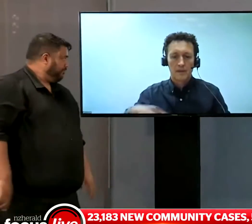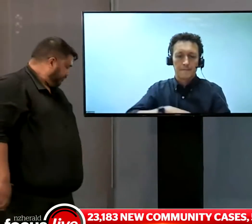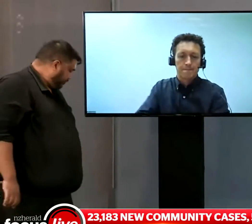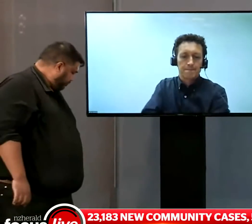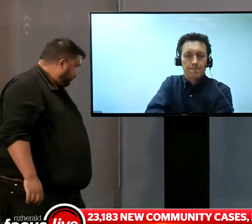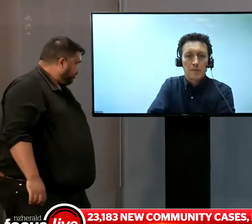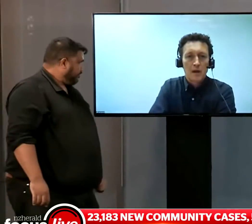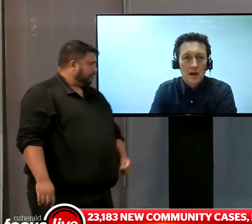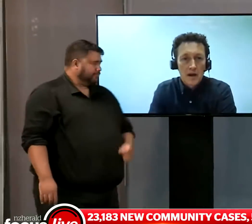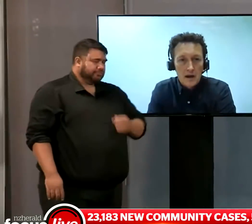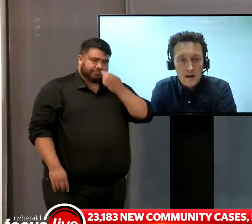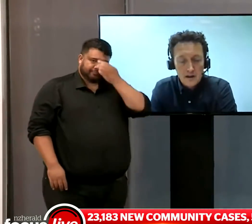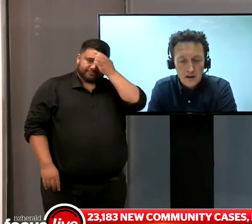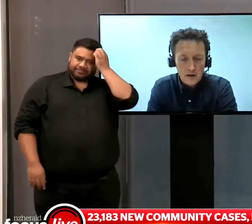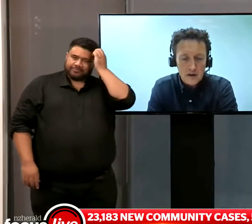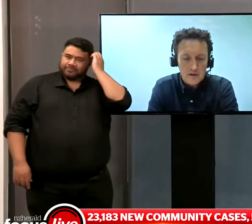Joe.